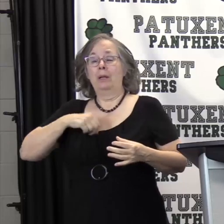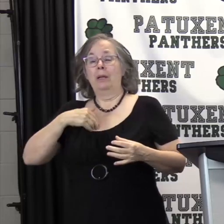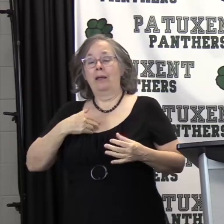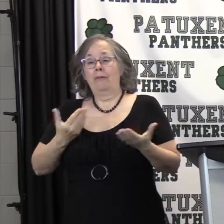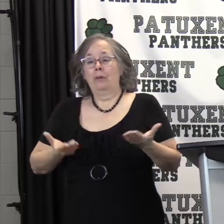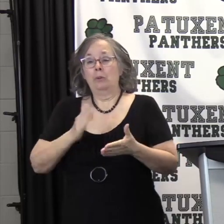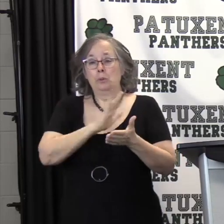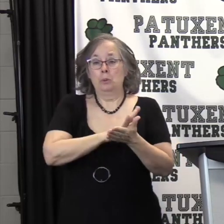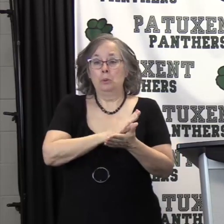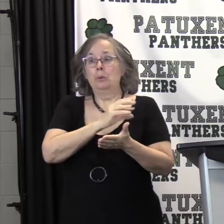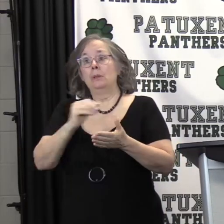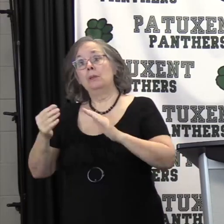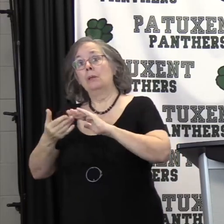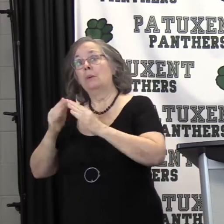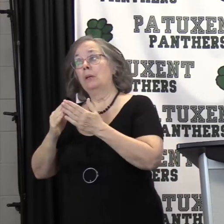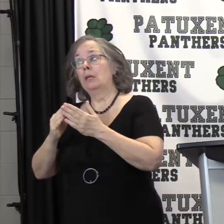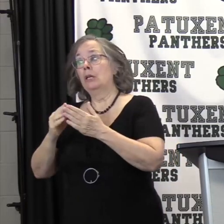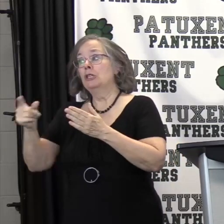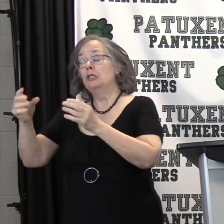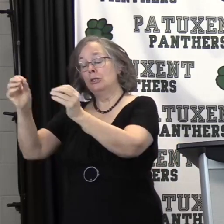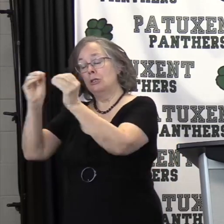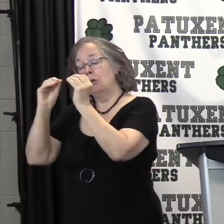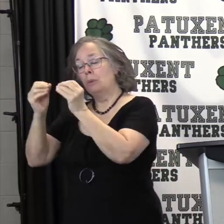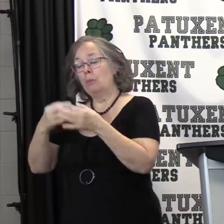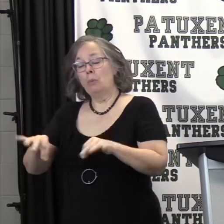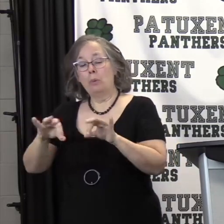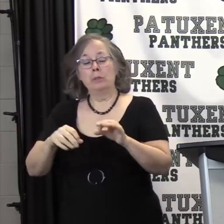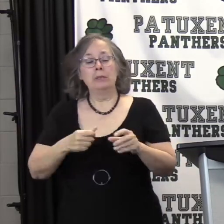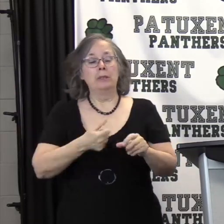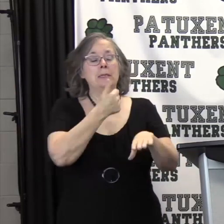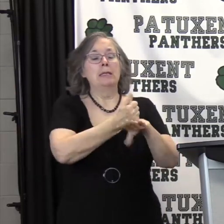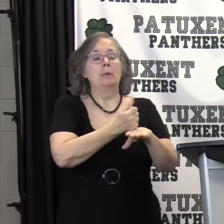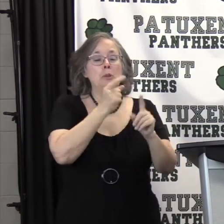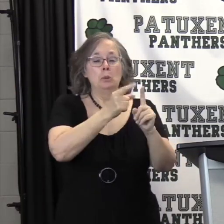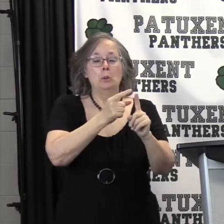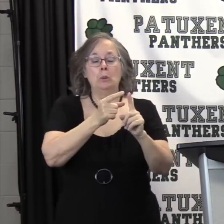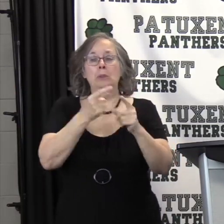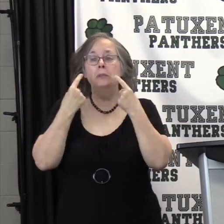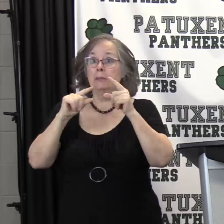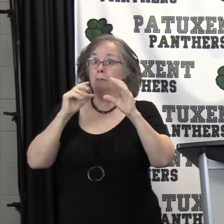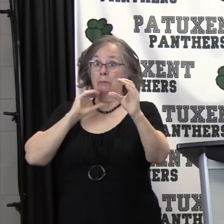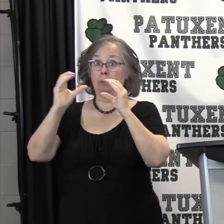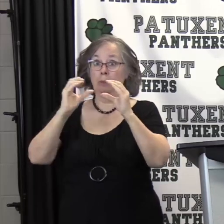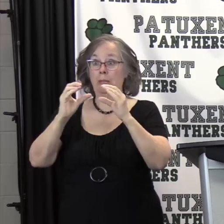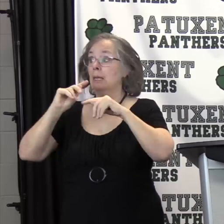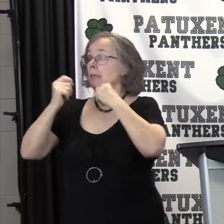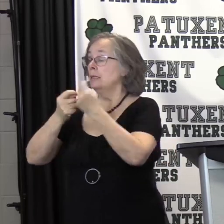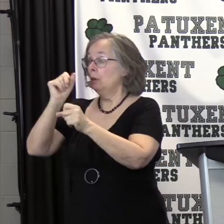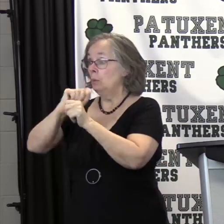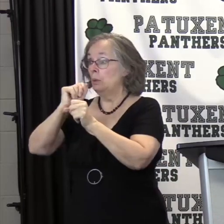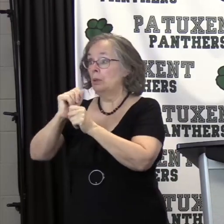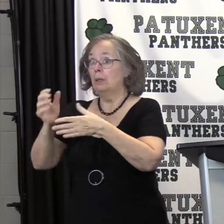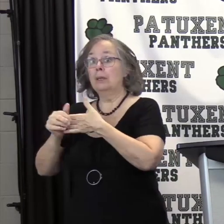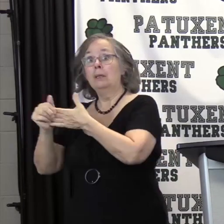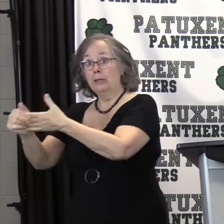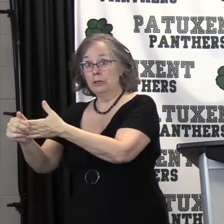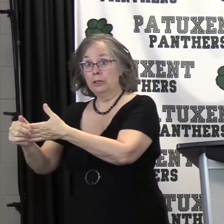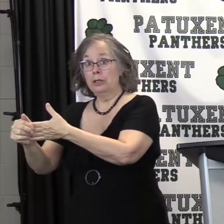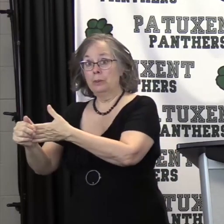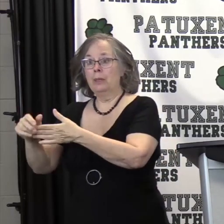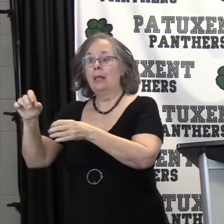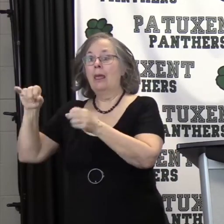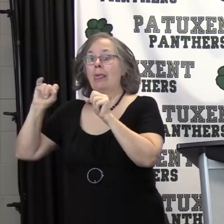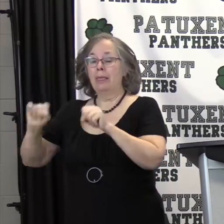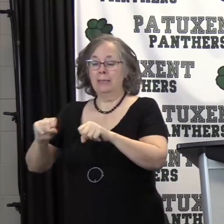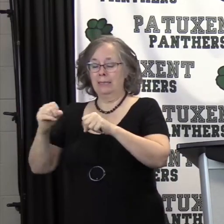community. She taught me the importance of goal setting, effective communication, teamwork, and leadership. This